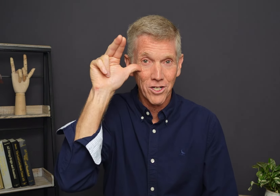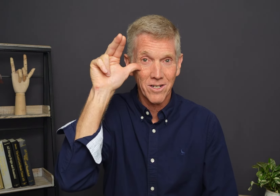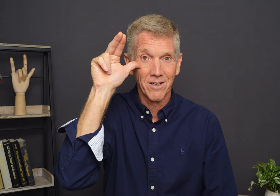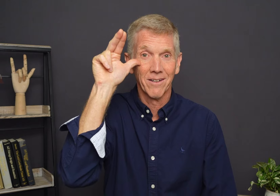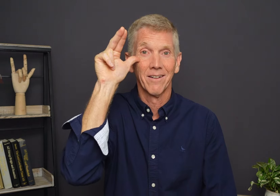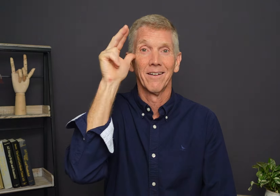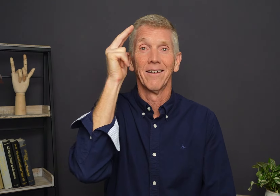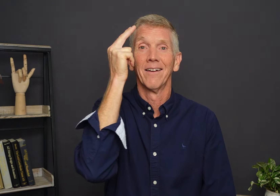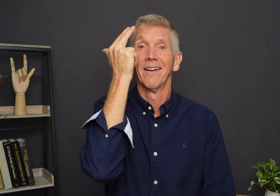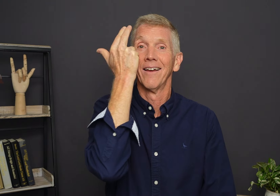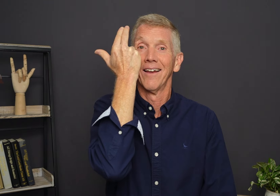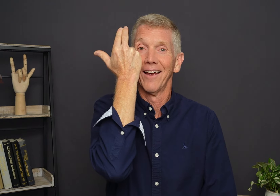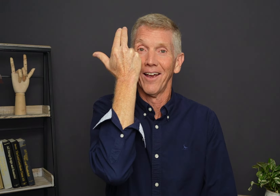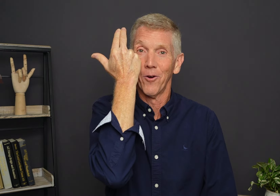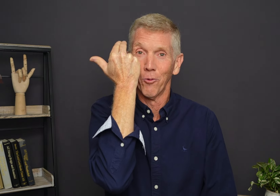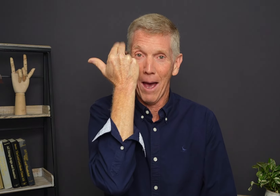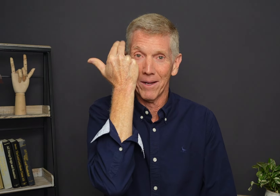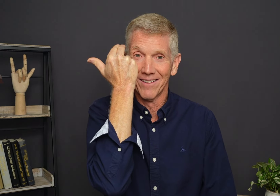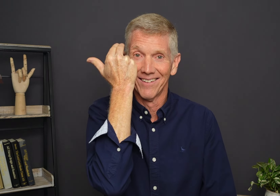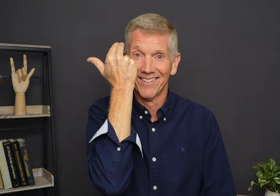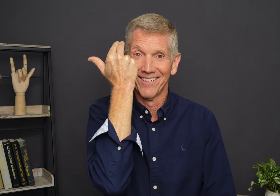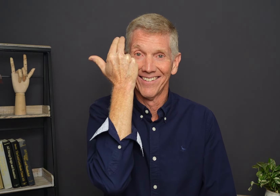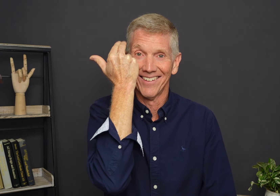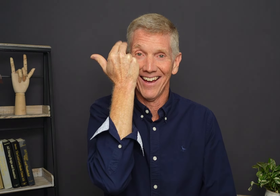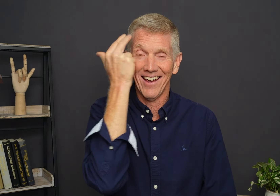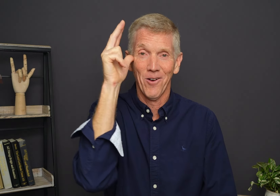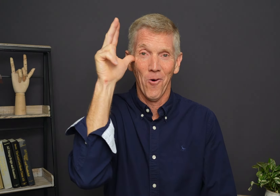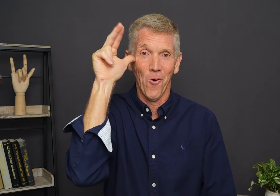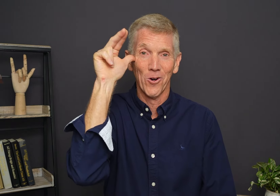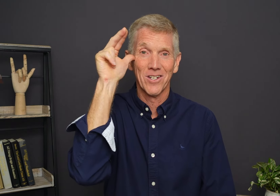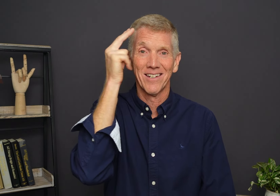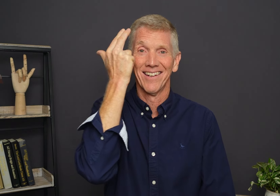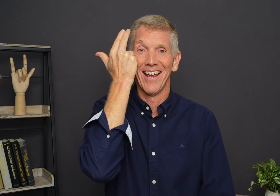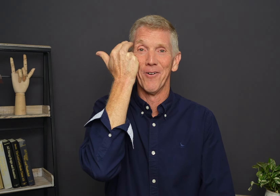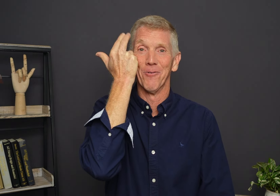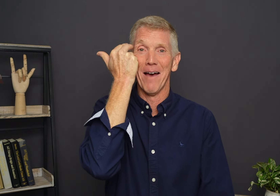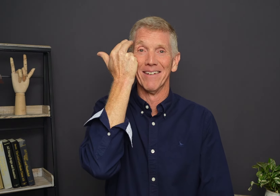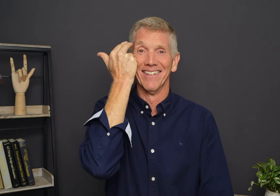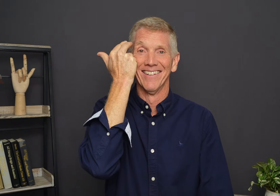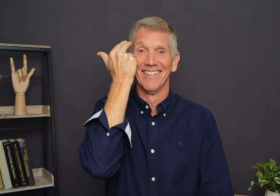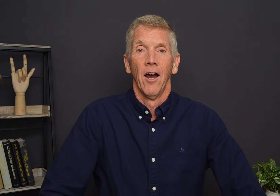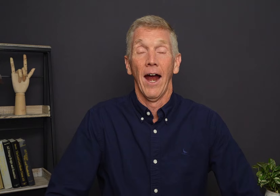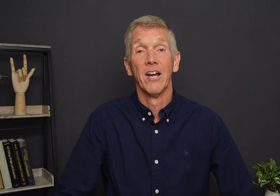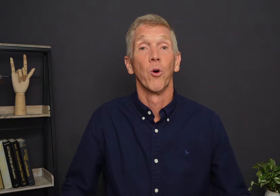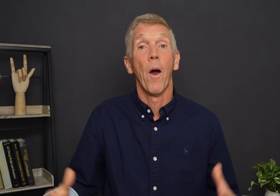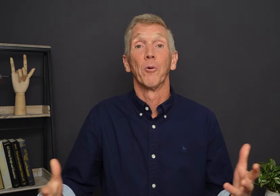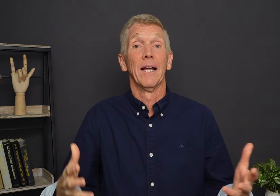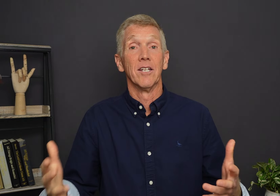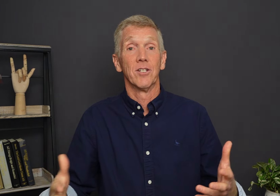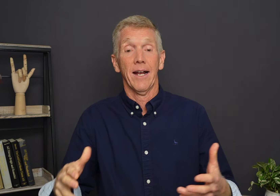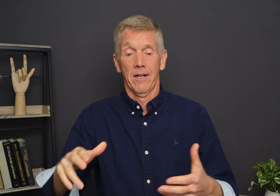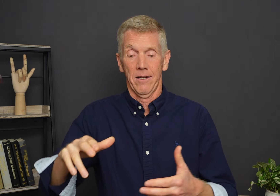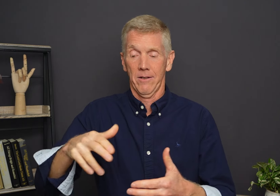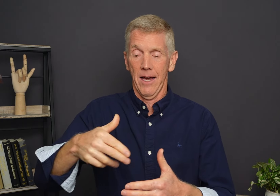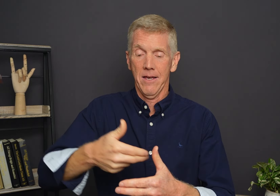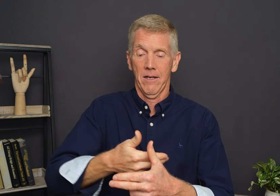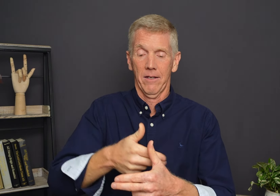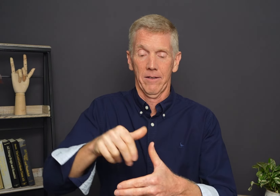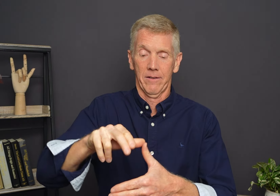horse, rabbit. Okay, horse and rabbit. All right, here's a weather-related sign. Okay,